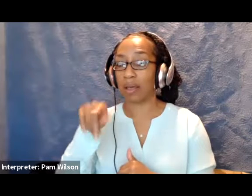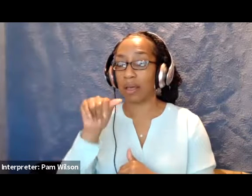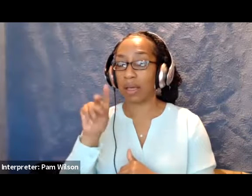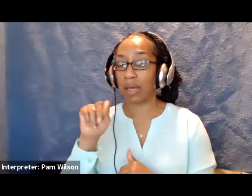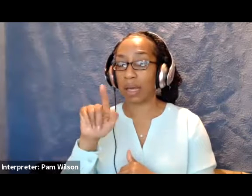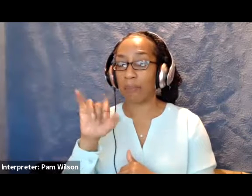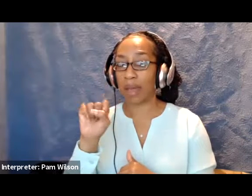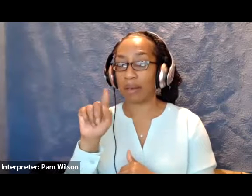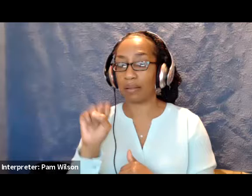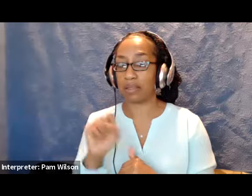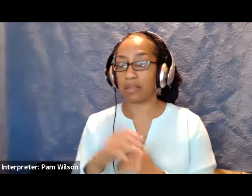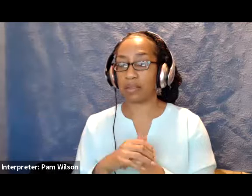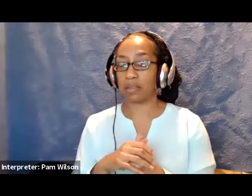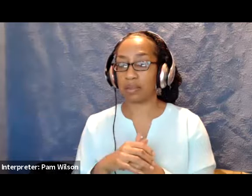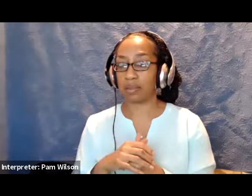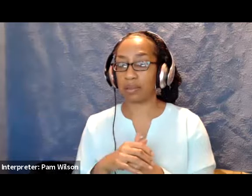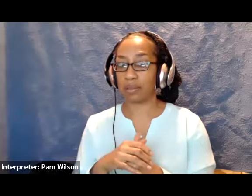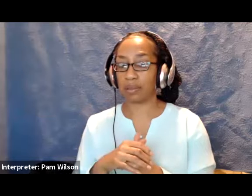And